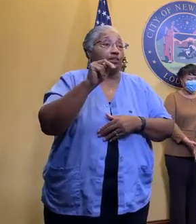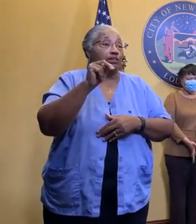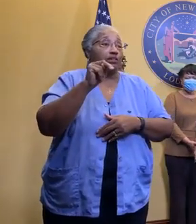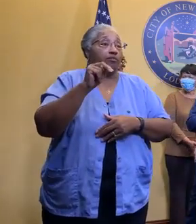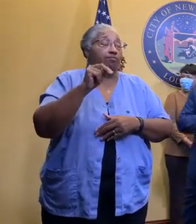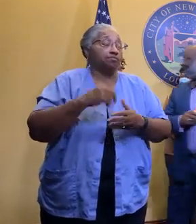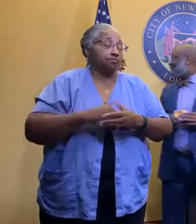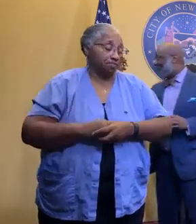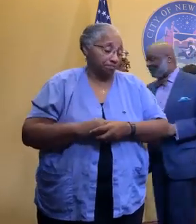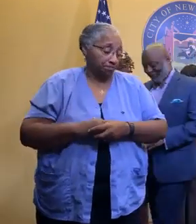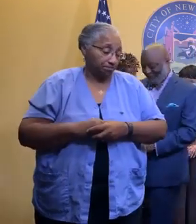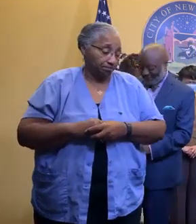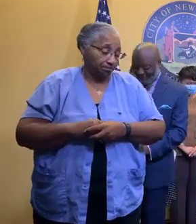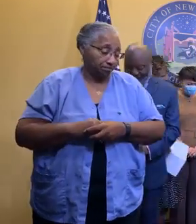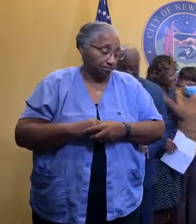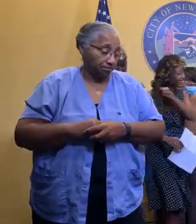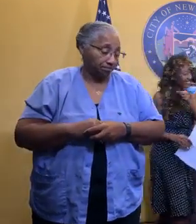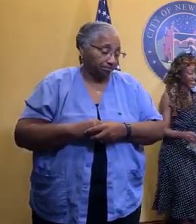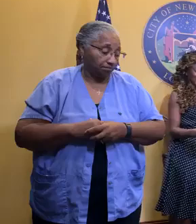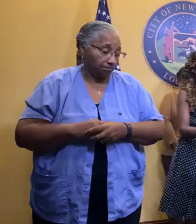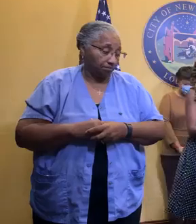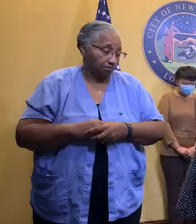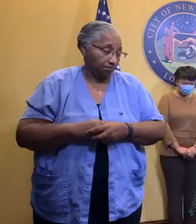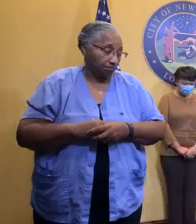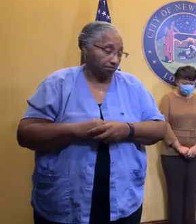Dr. Tieferbaum.